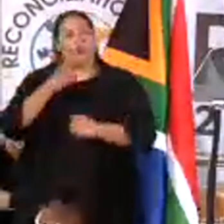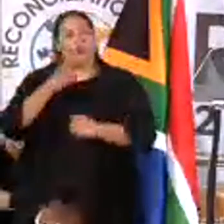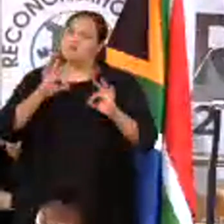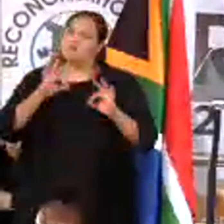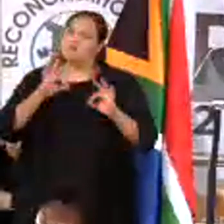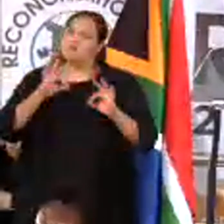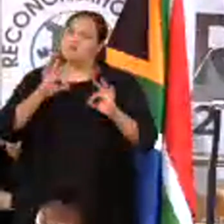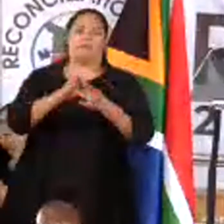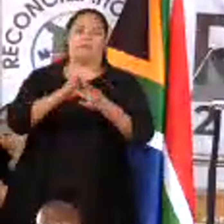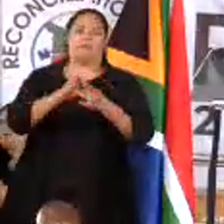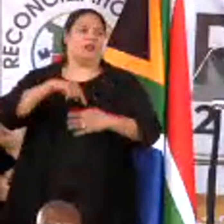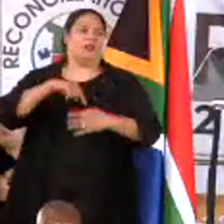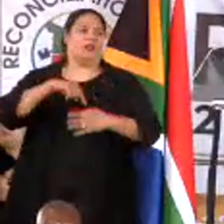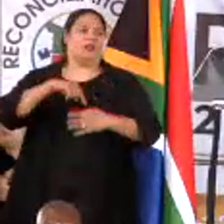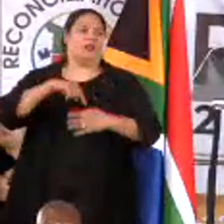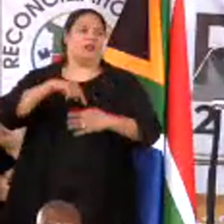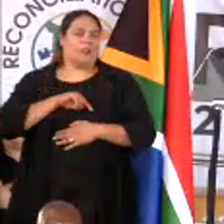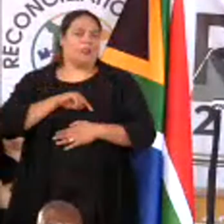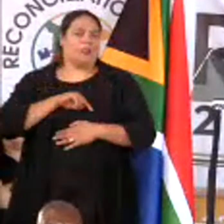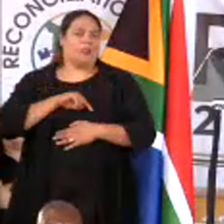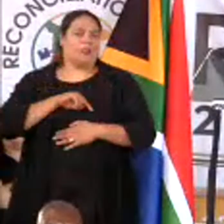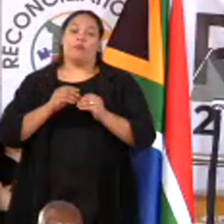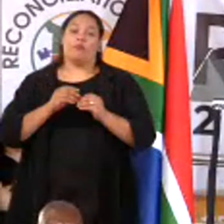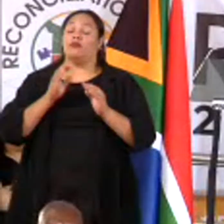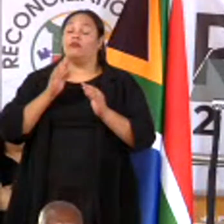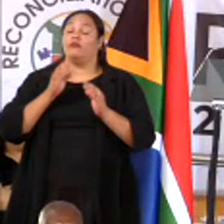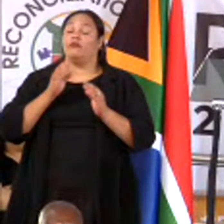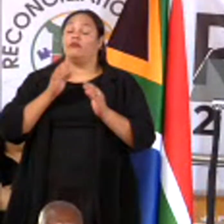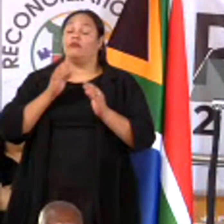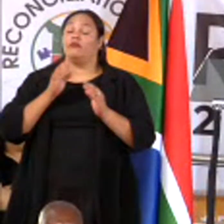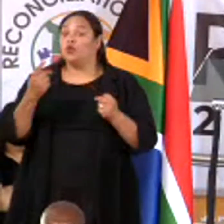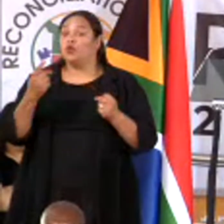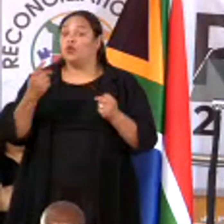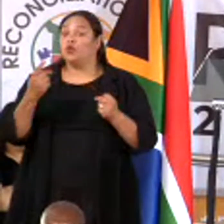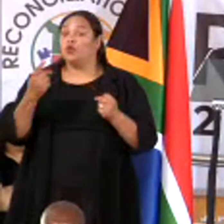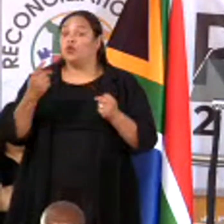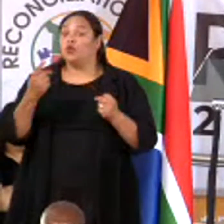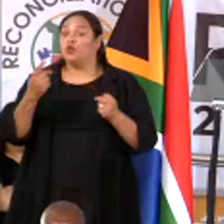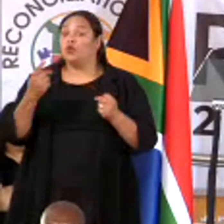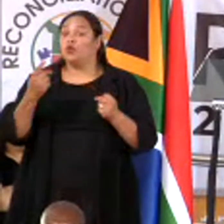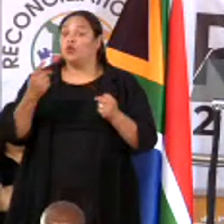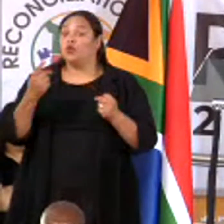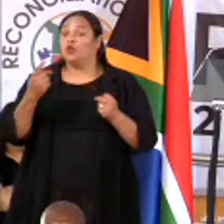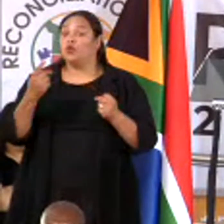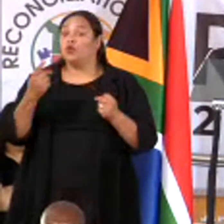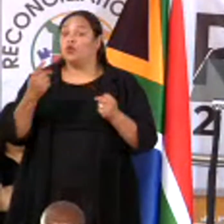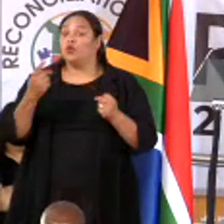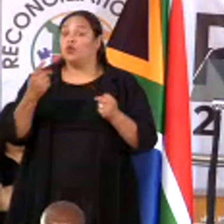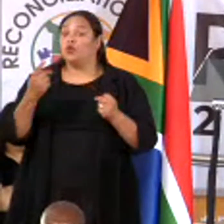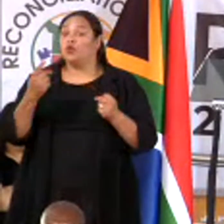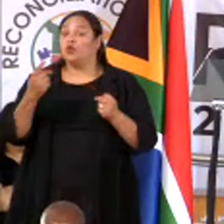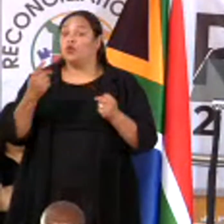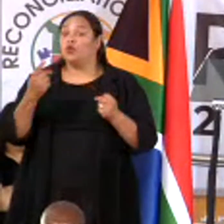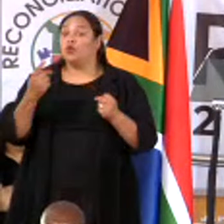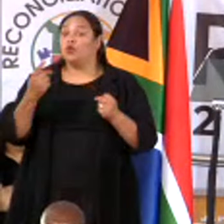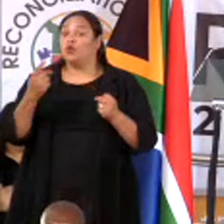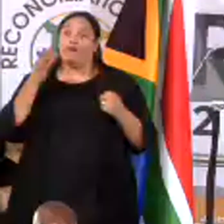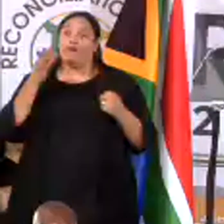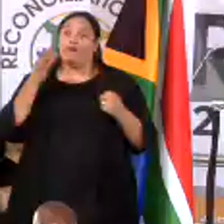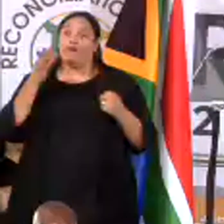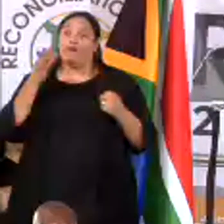commitment to forge a new future for our country. And indeed, this new future,